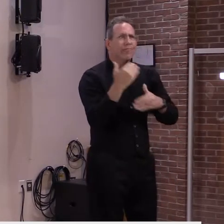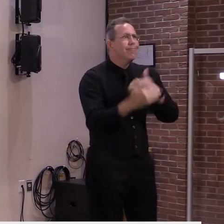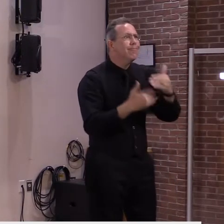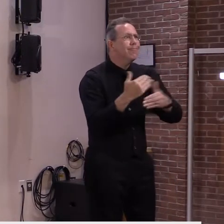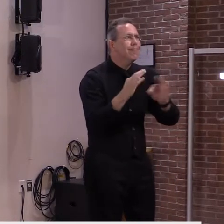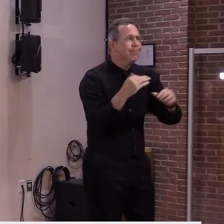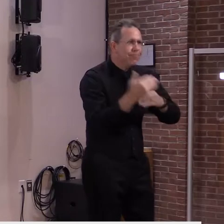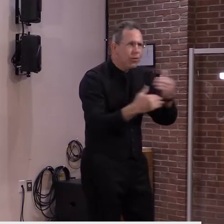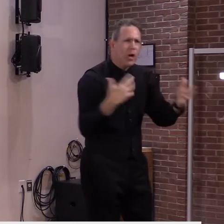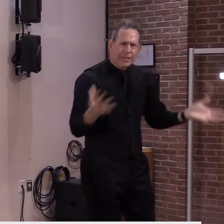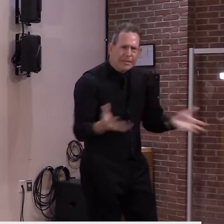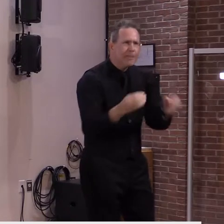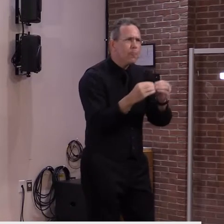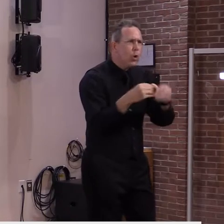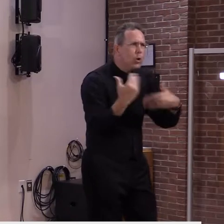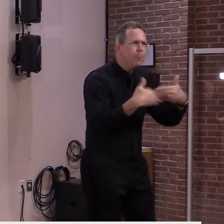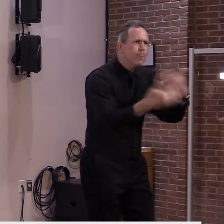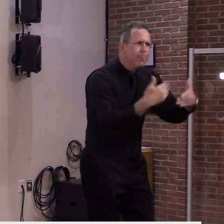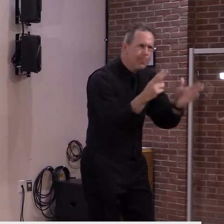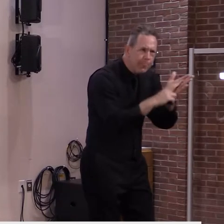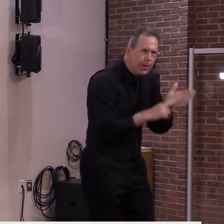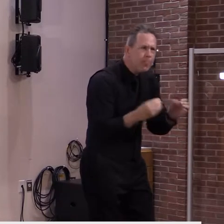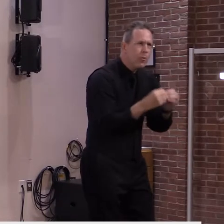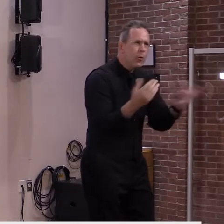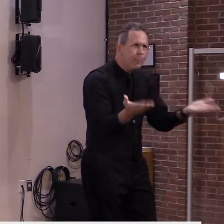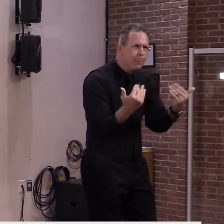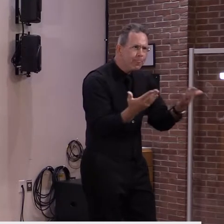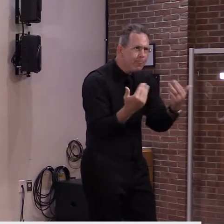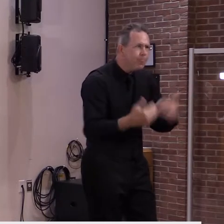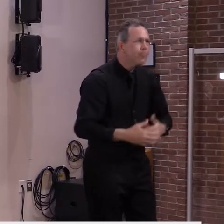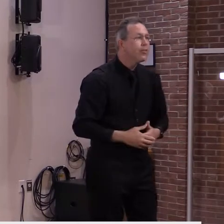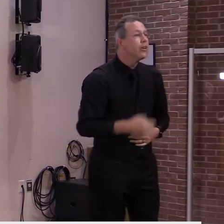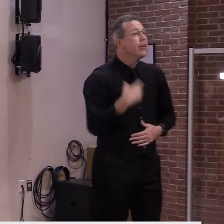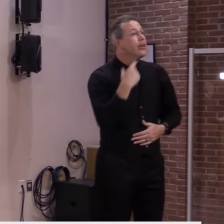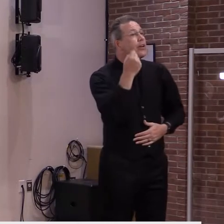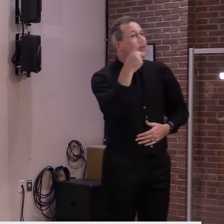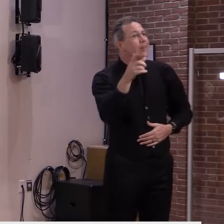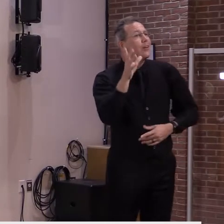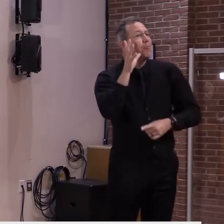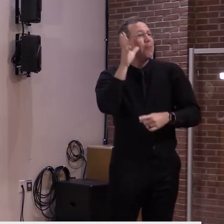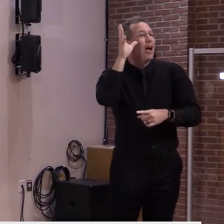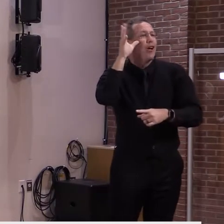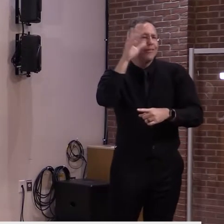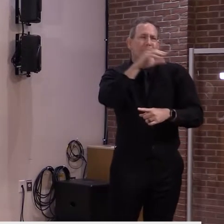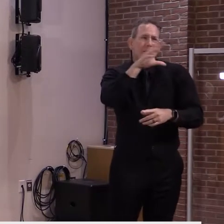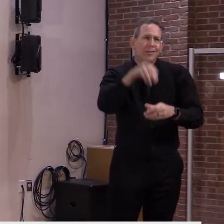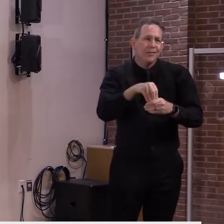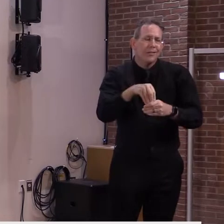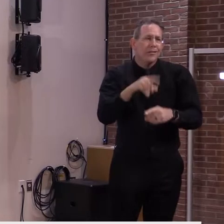that consent is needed from a parent or guardian. You can sign up online at